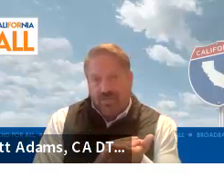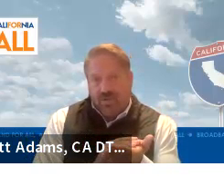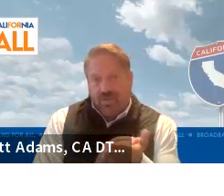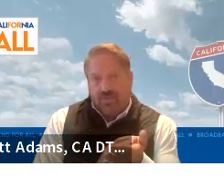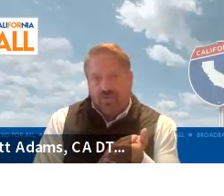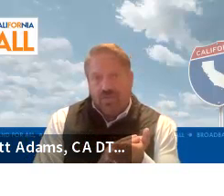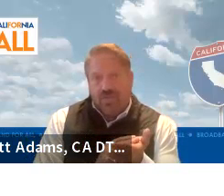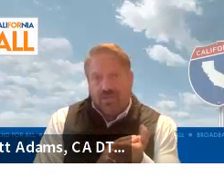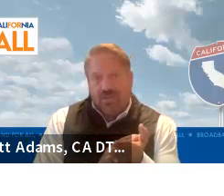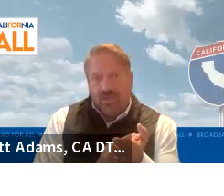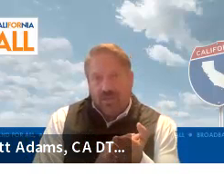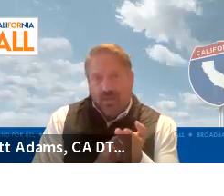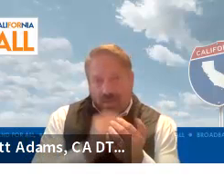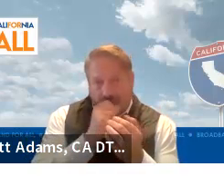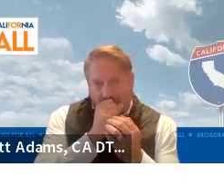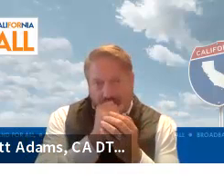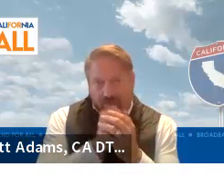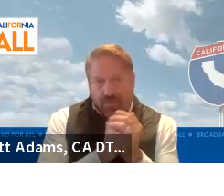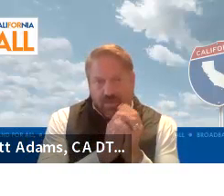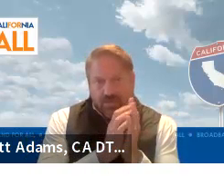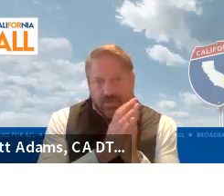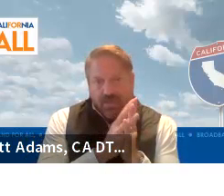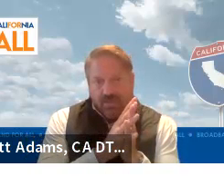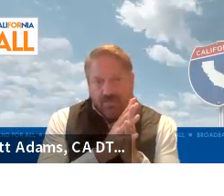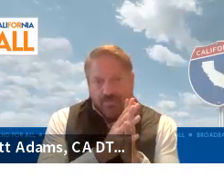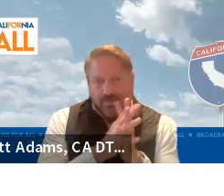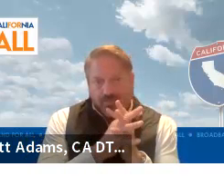provided thus far. And if you look at the